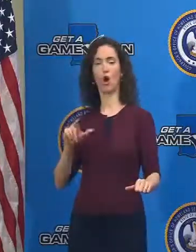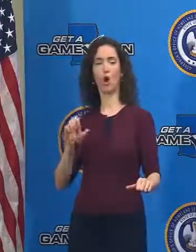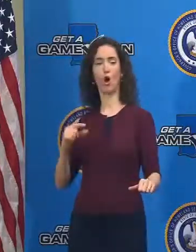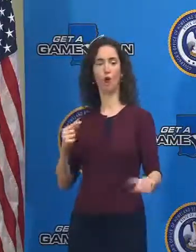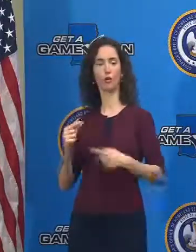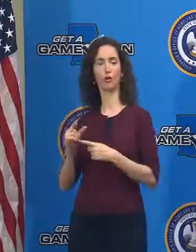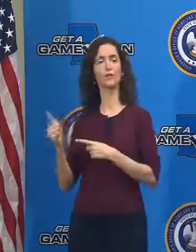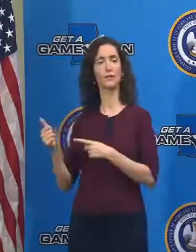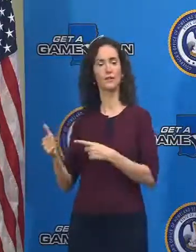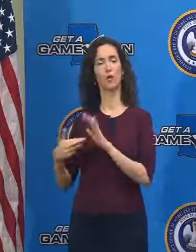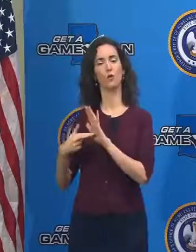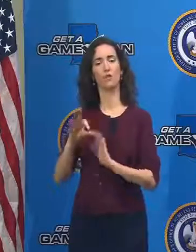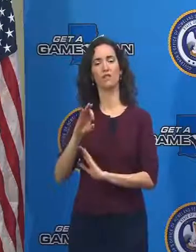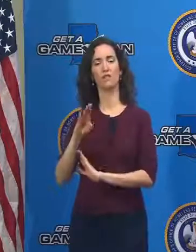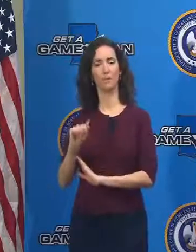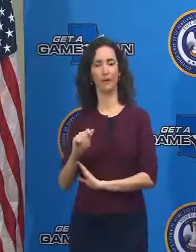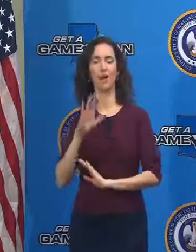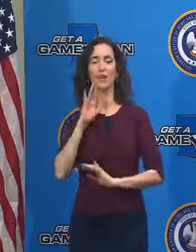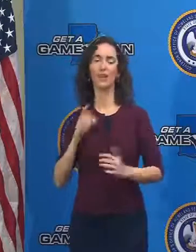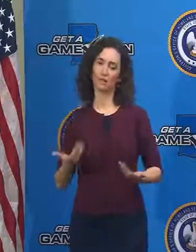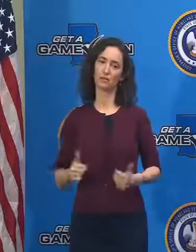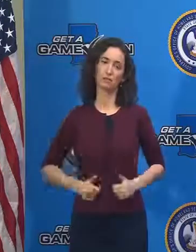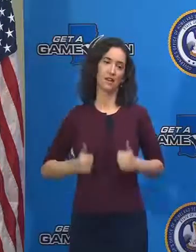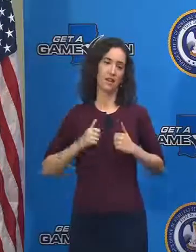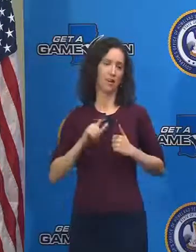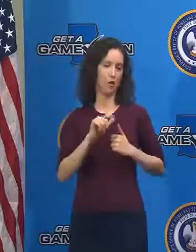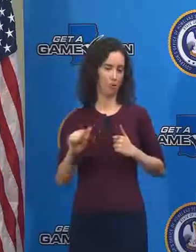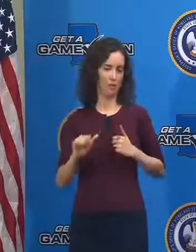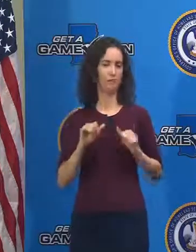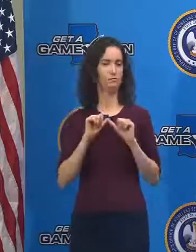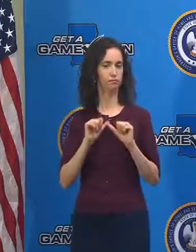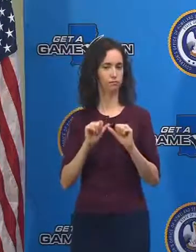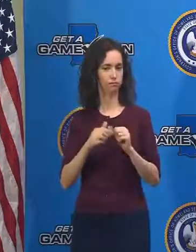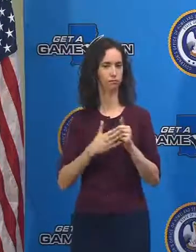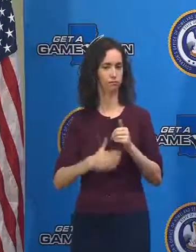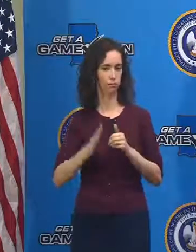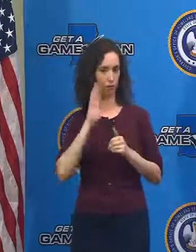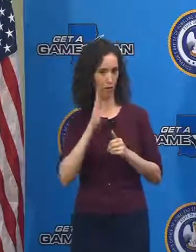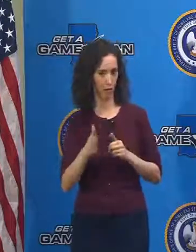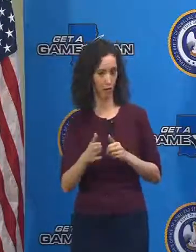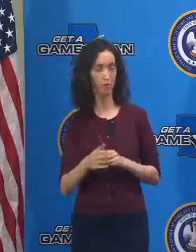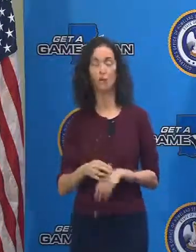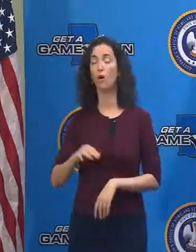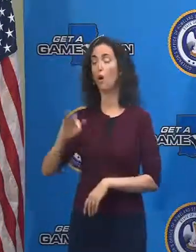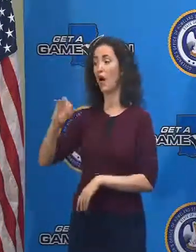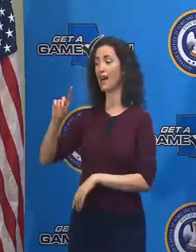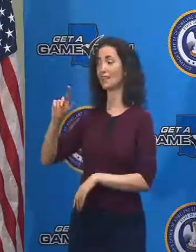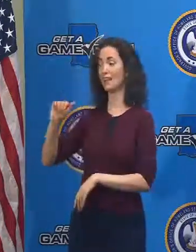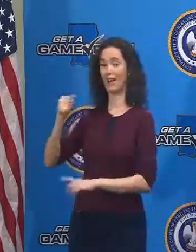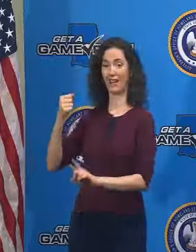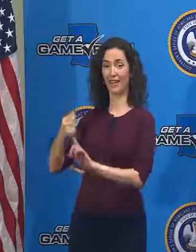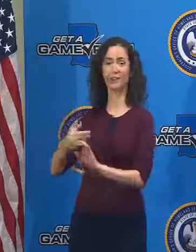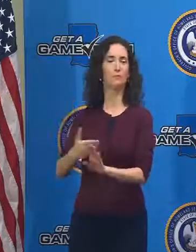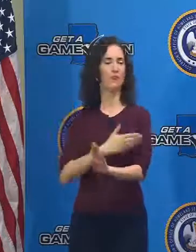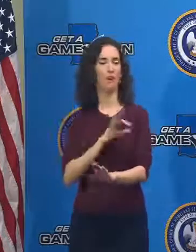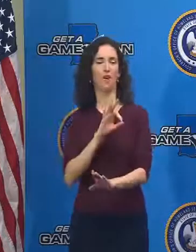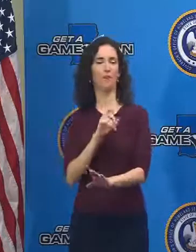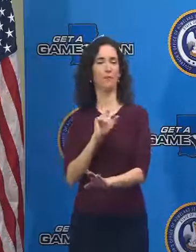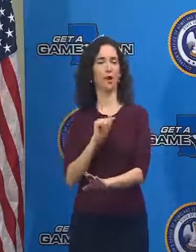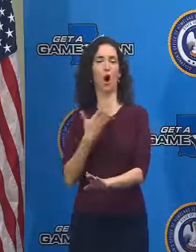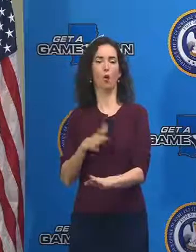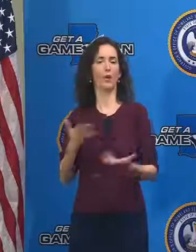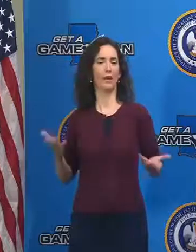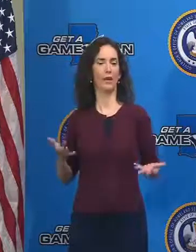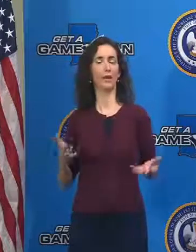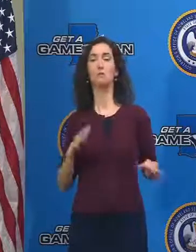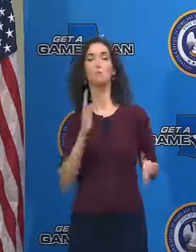will be here for the duration of this response. FEMA's been here before Ida made landfall, and we're not going anywhere. We're here to